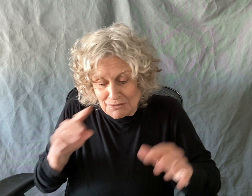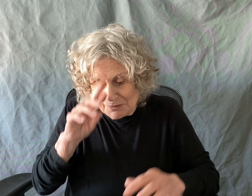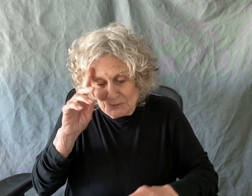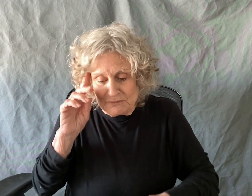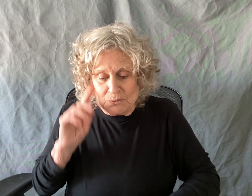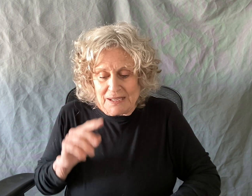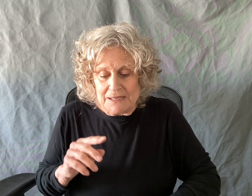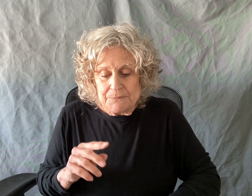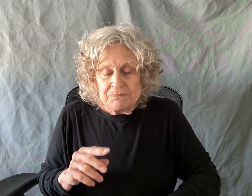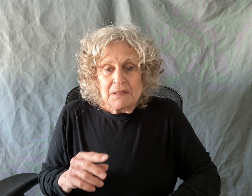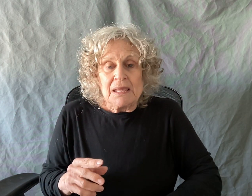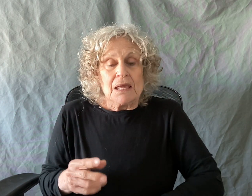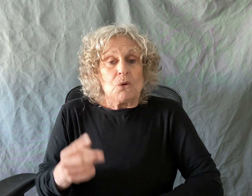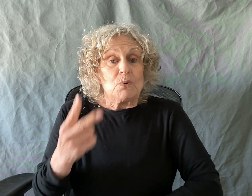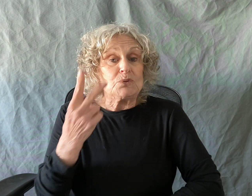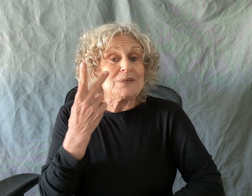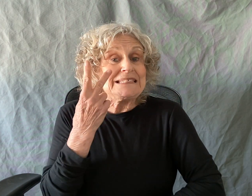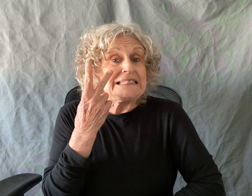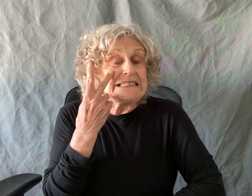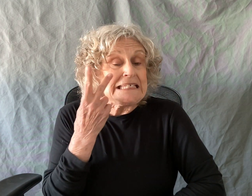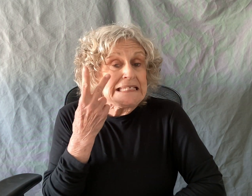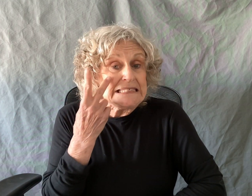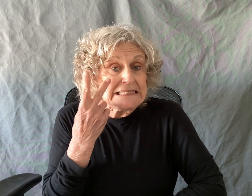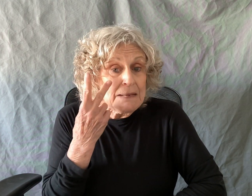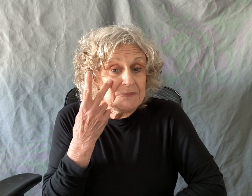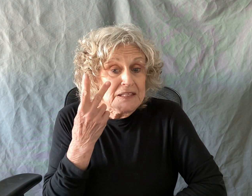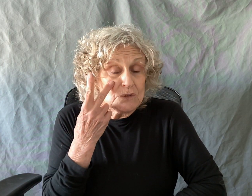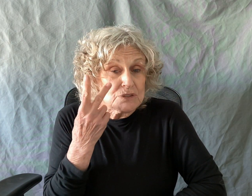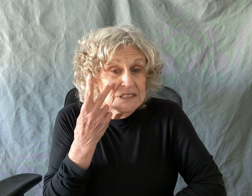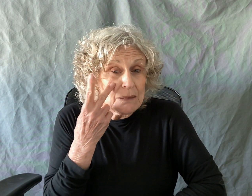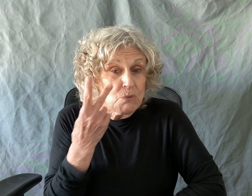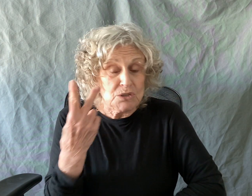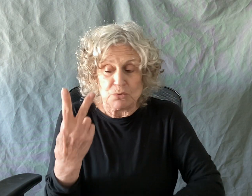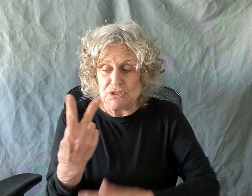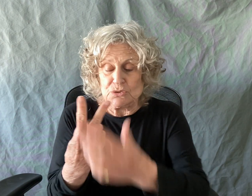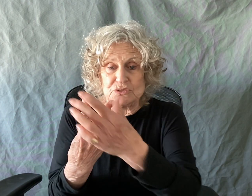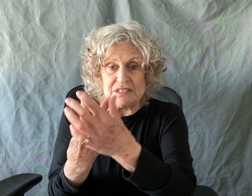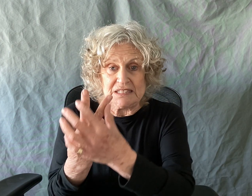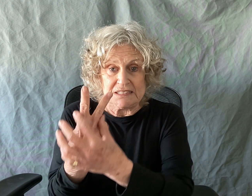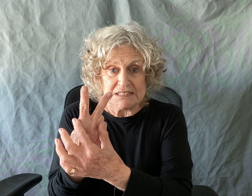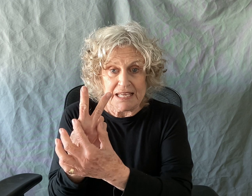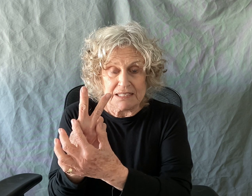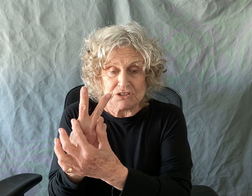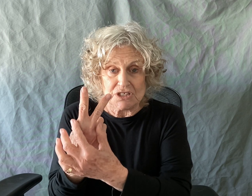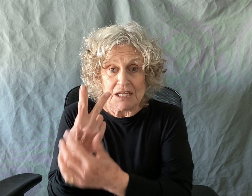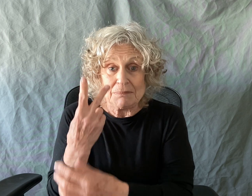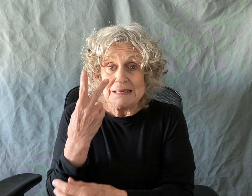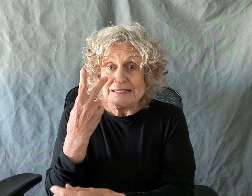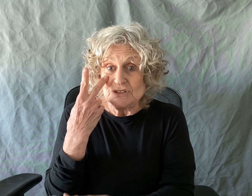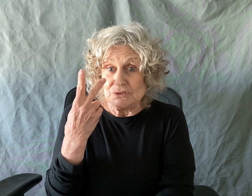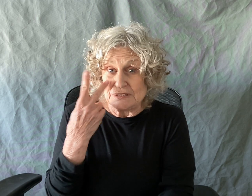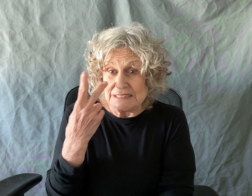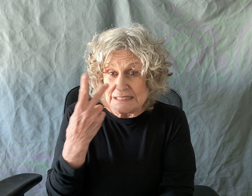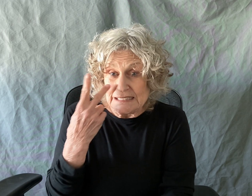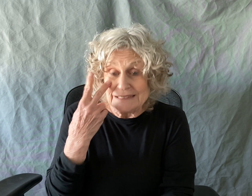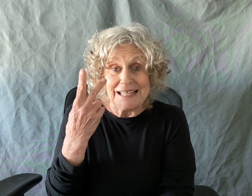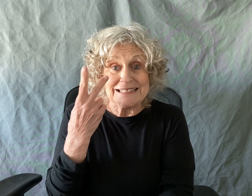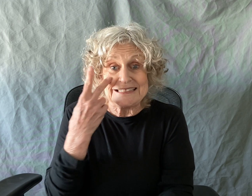already moved away. When we see something or someone, we use this hand shape to see, like see